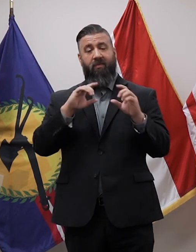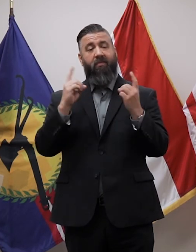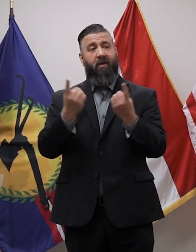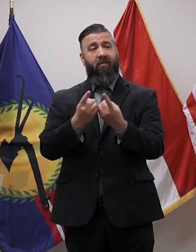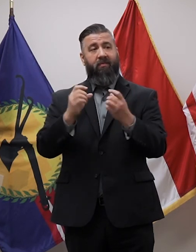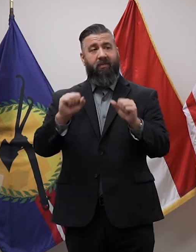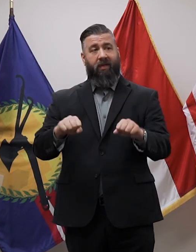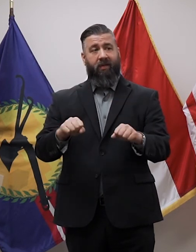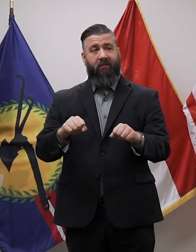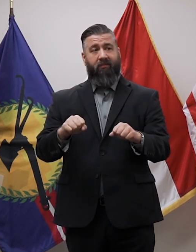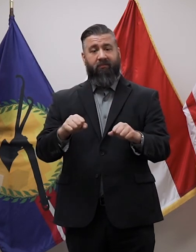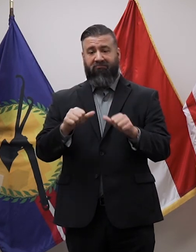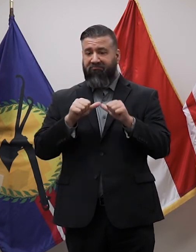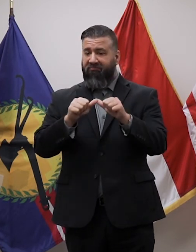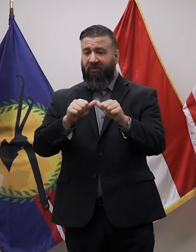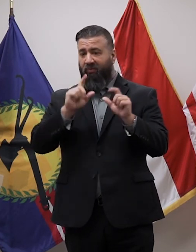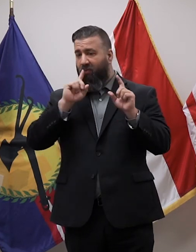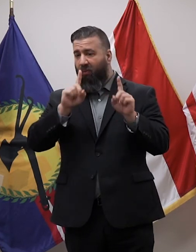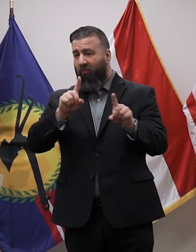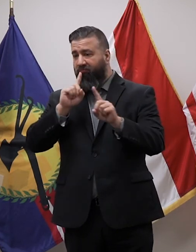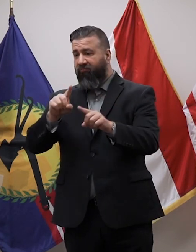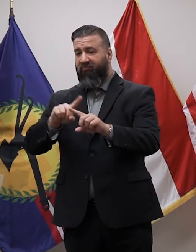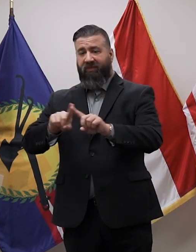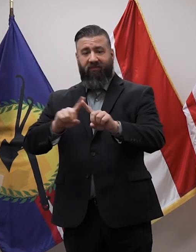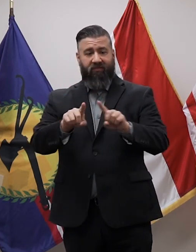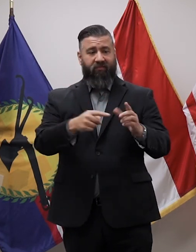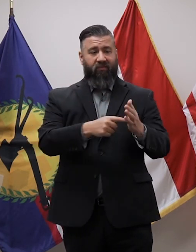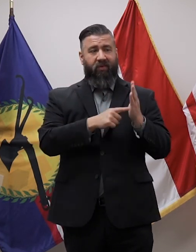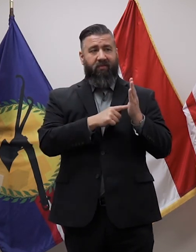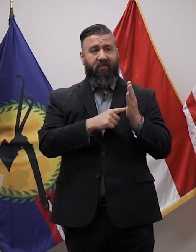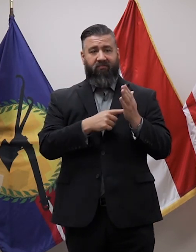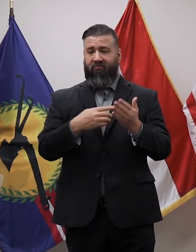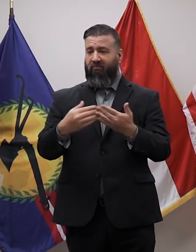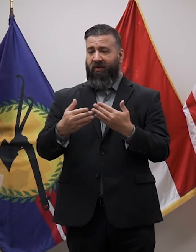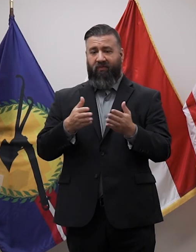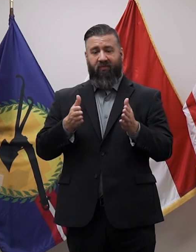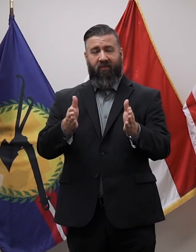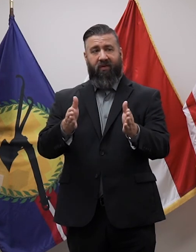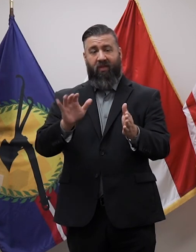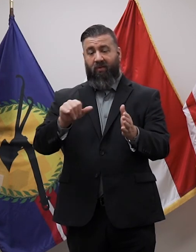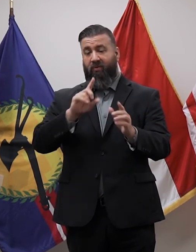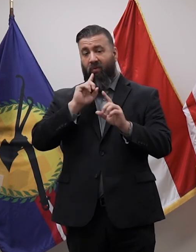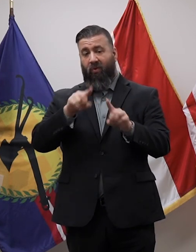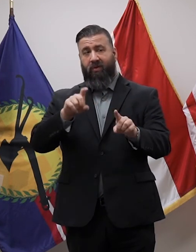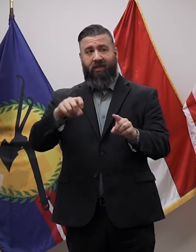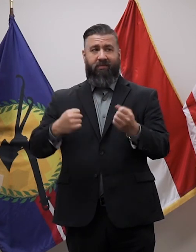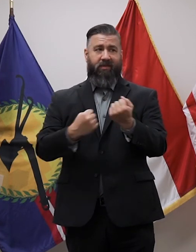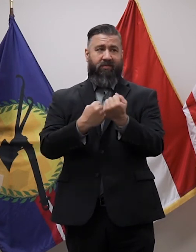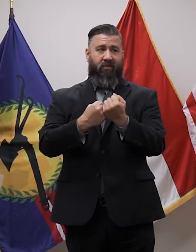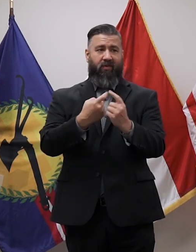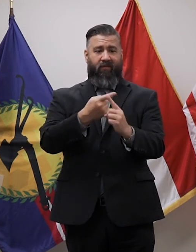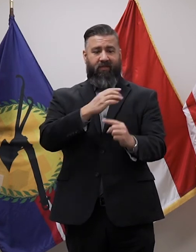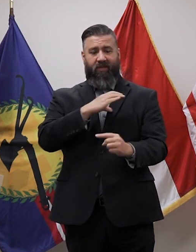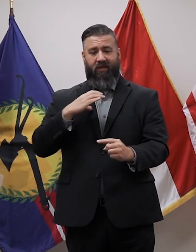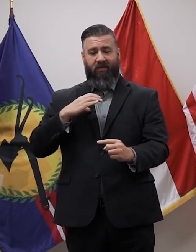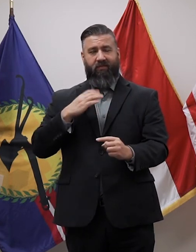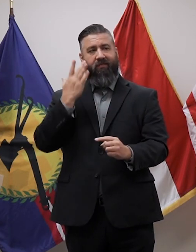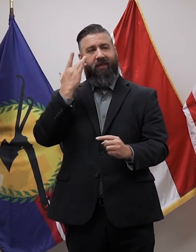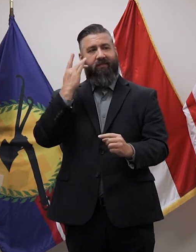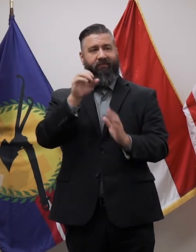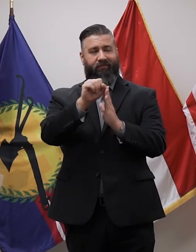to promulgate health orders in whatever form, and those orders will need to be supported by the county council based on state